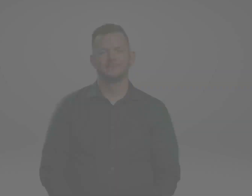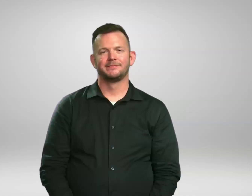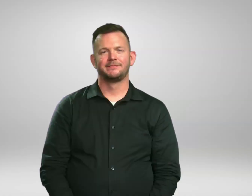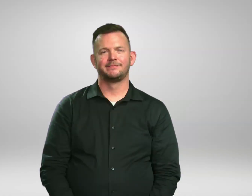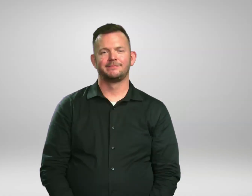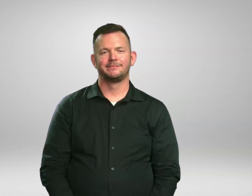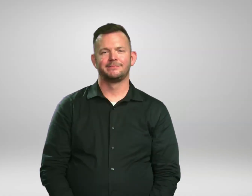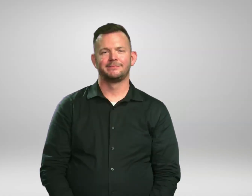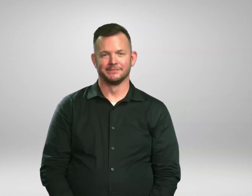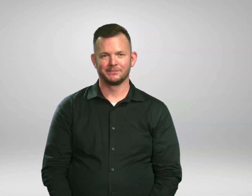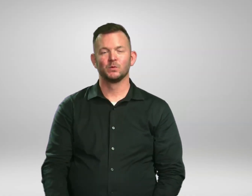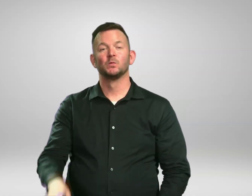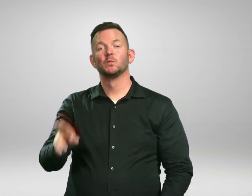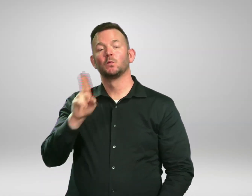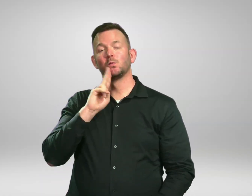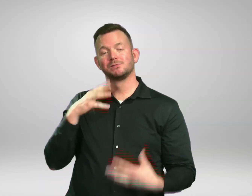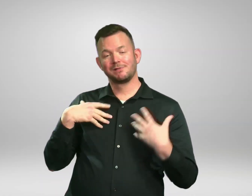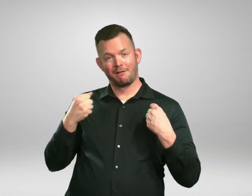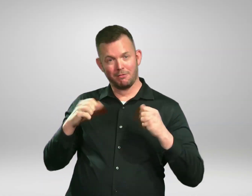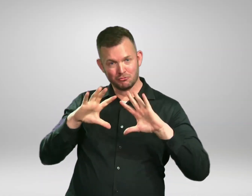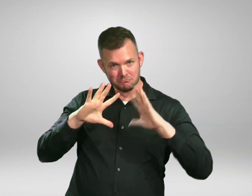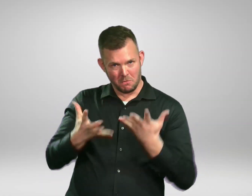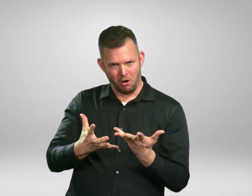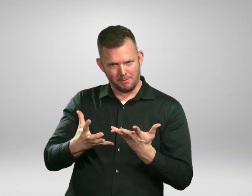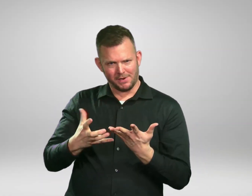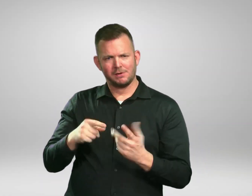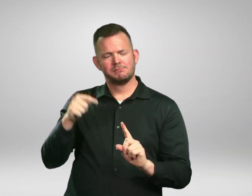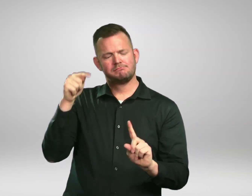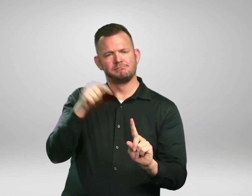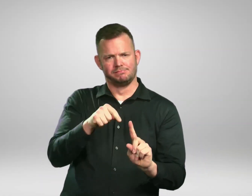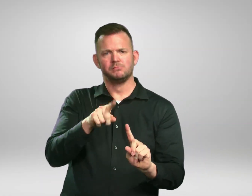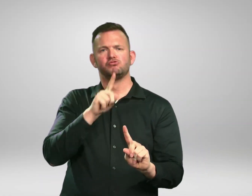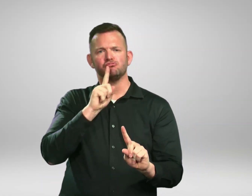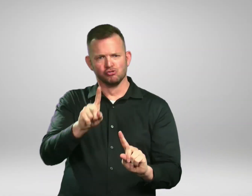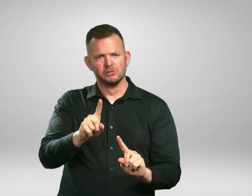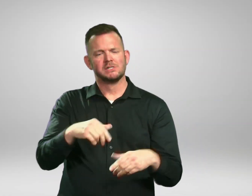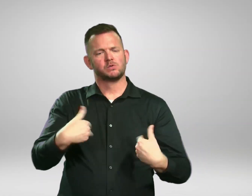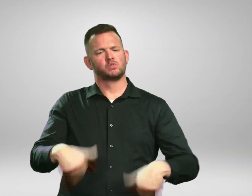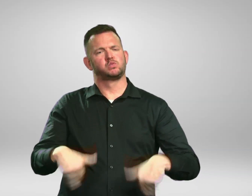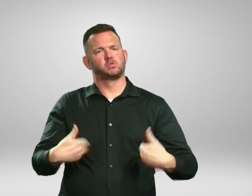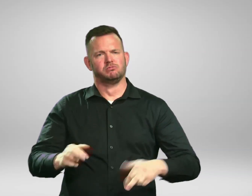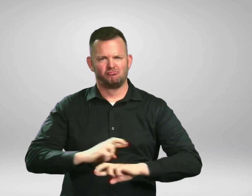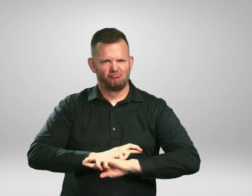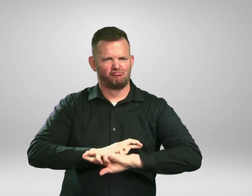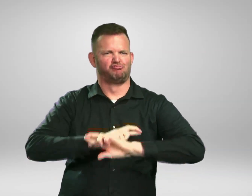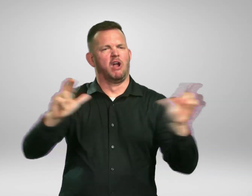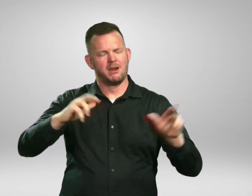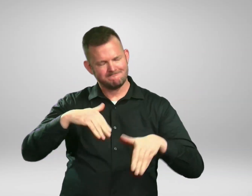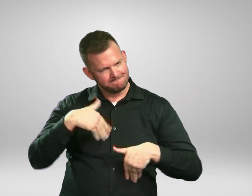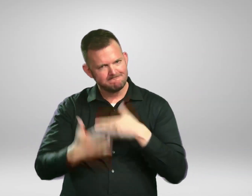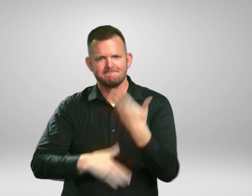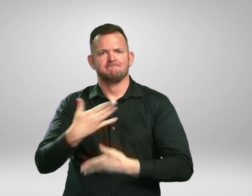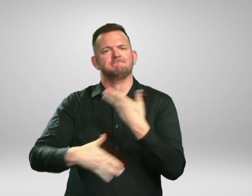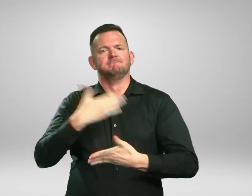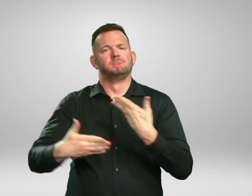The Houston Health Department is taking proactive steps to protect the health of our community by